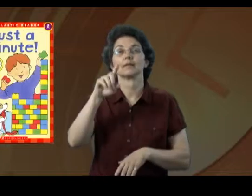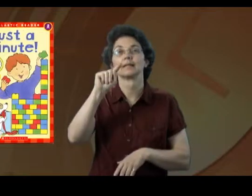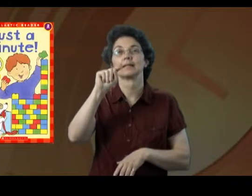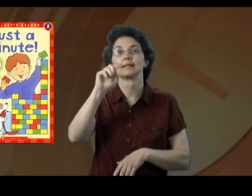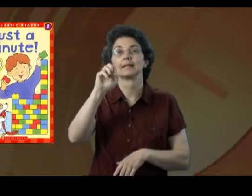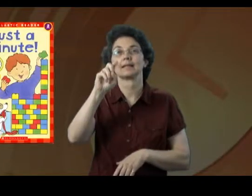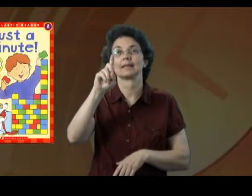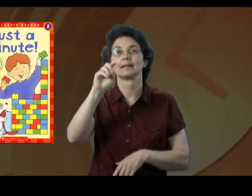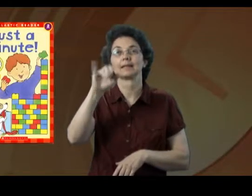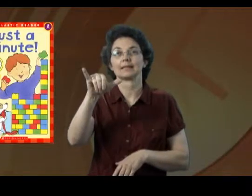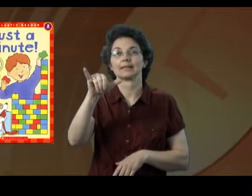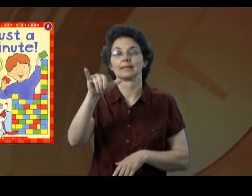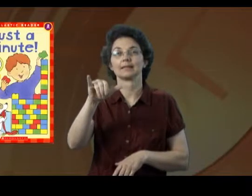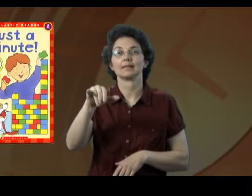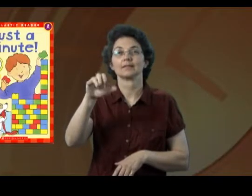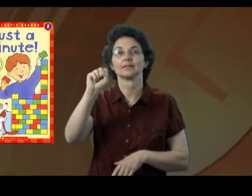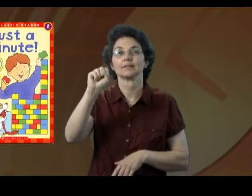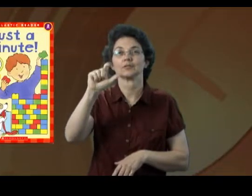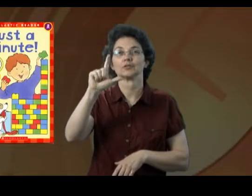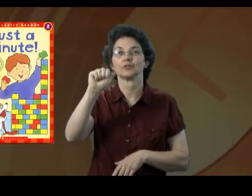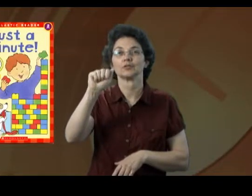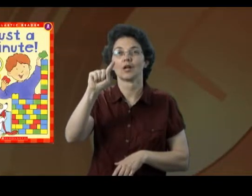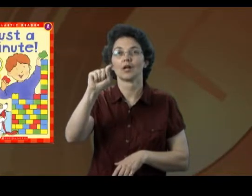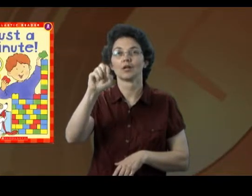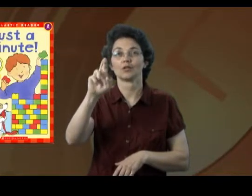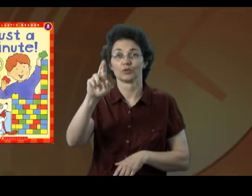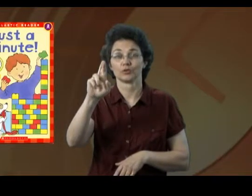Written by Teddy Slater.